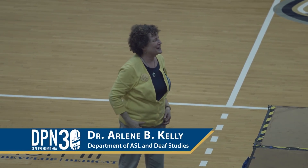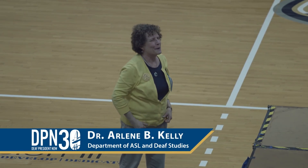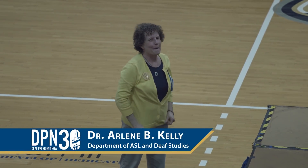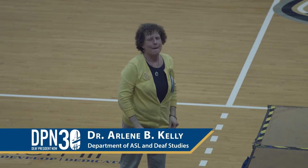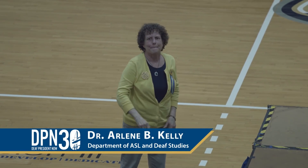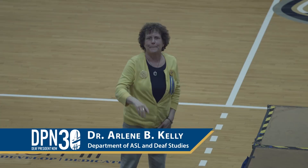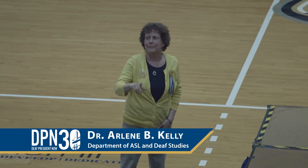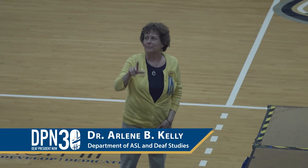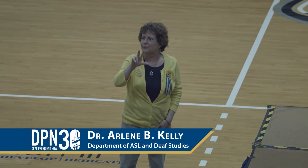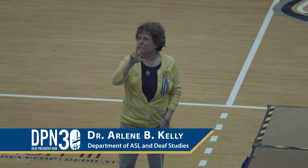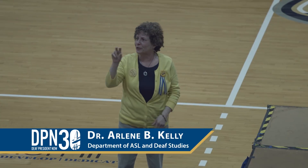Hello.